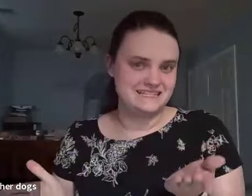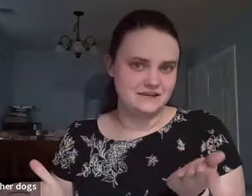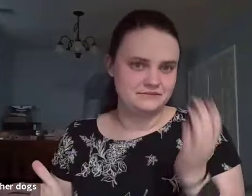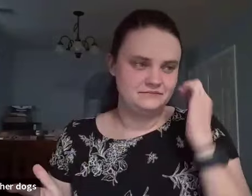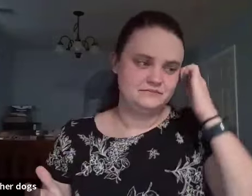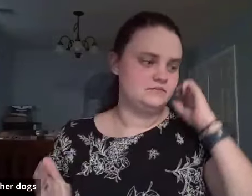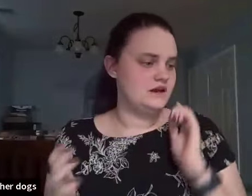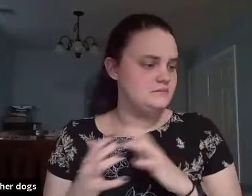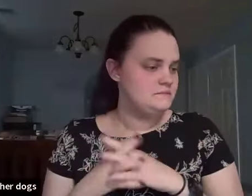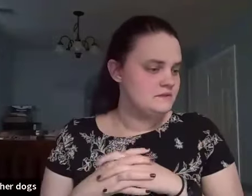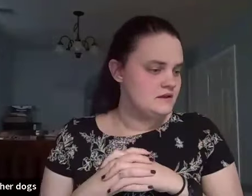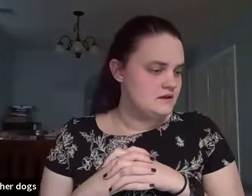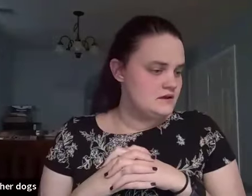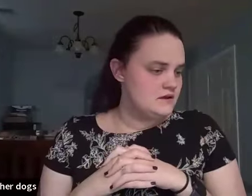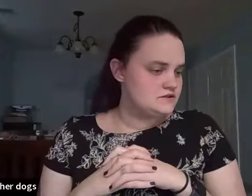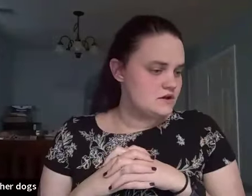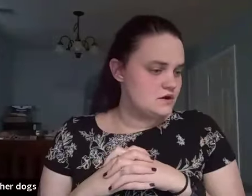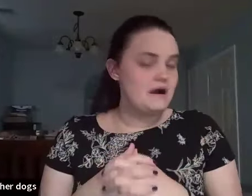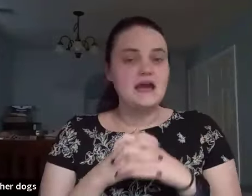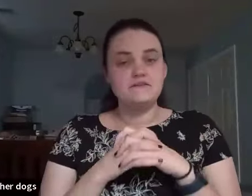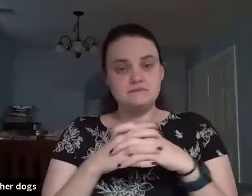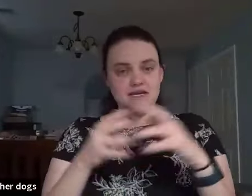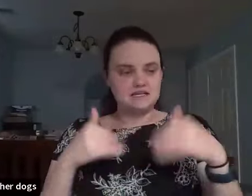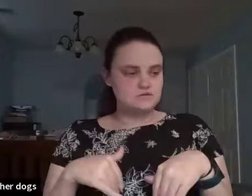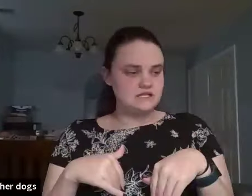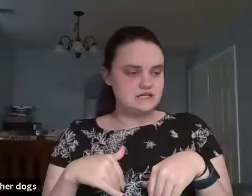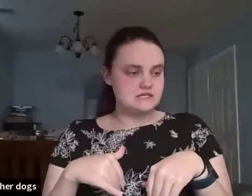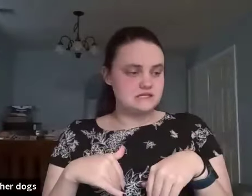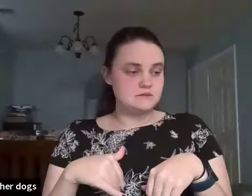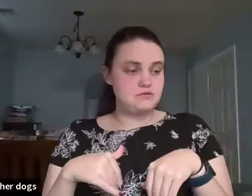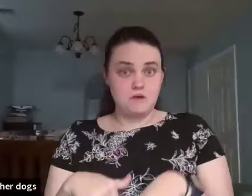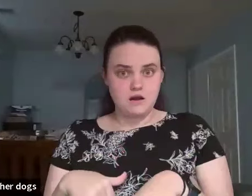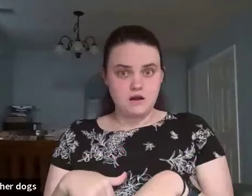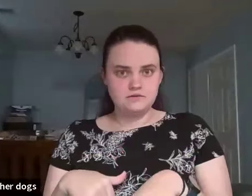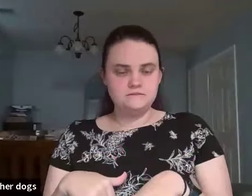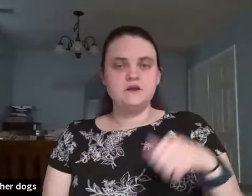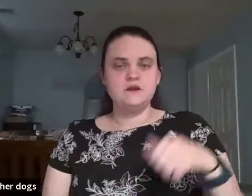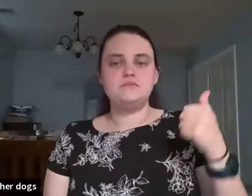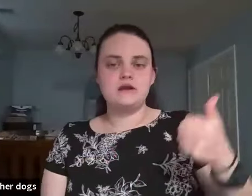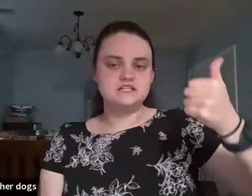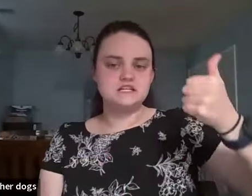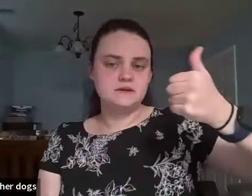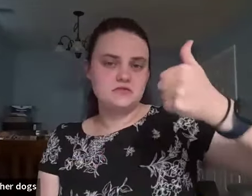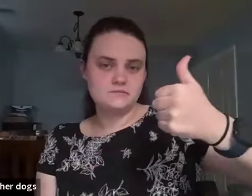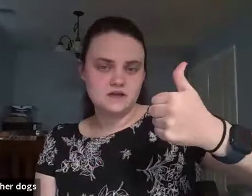sick. Okay. So I have my next one is proud. Proud is going to be a thumbs